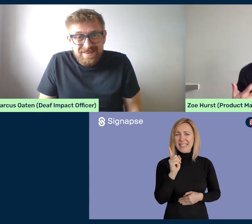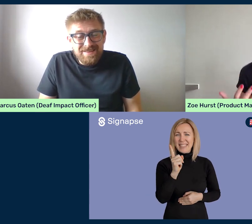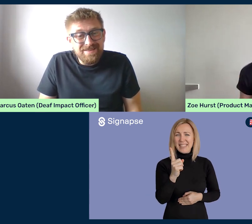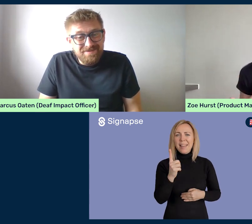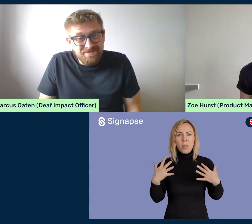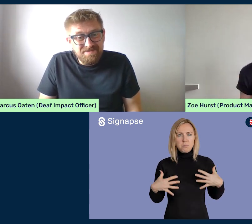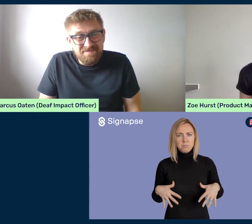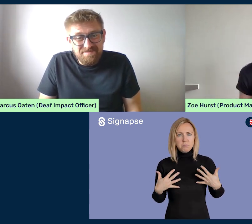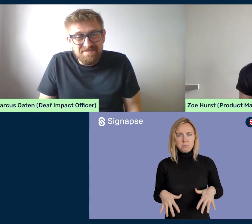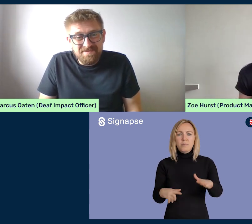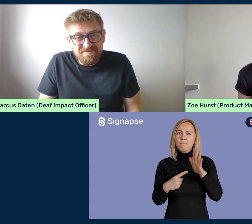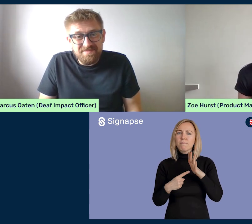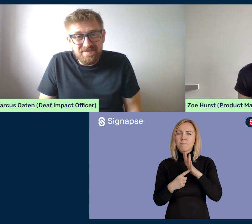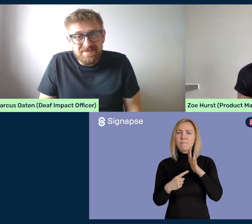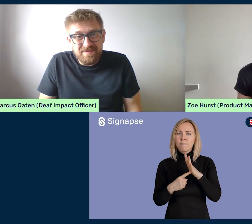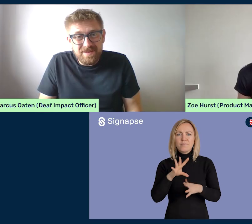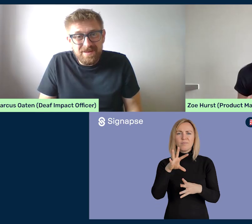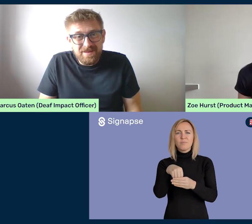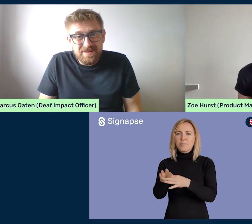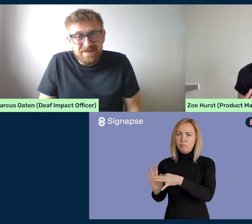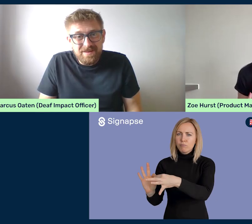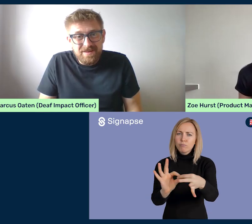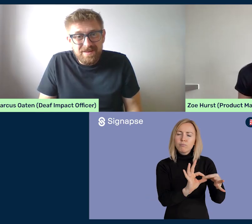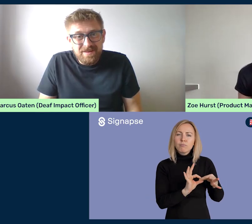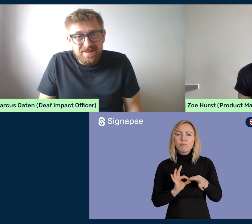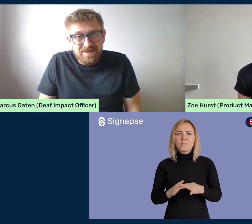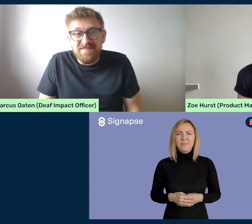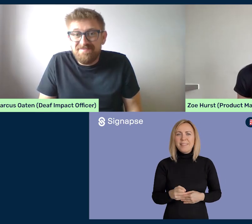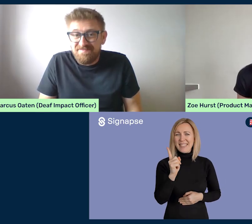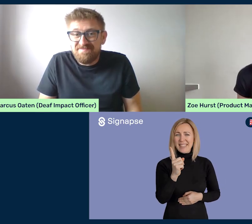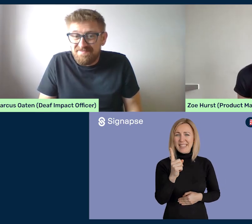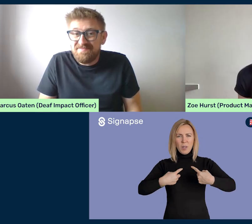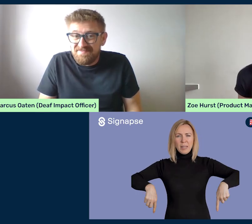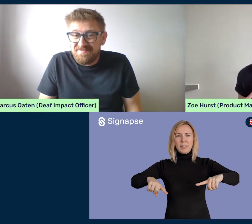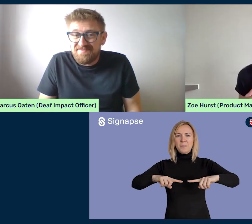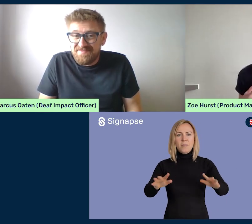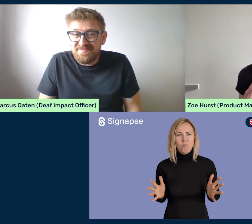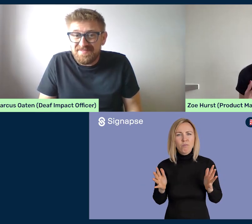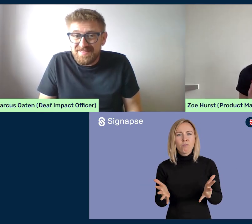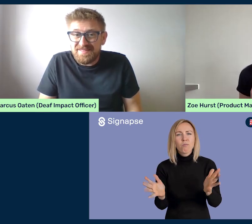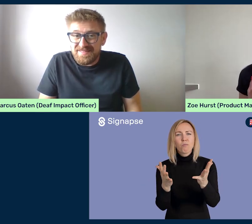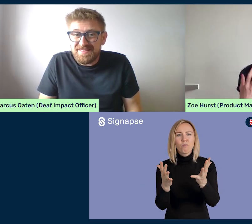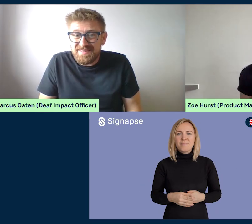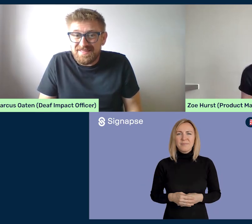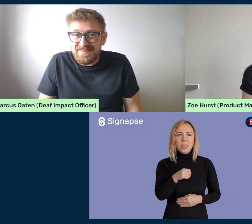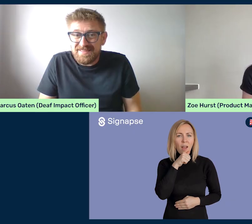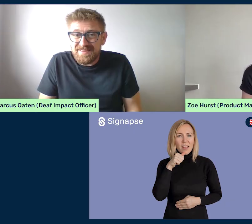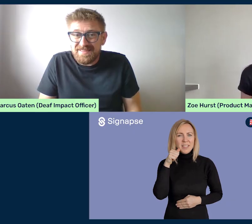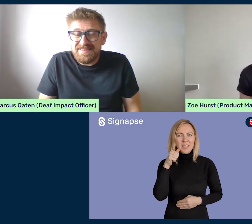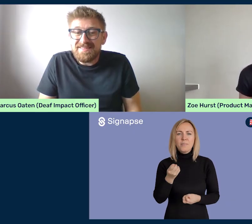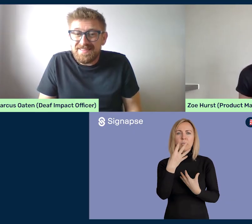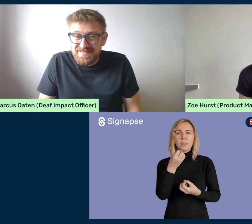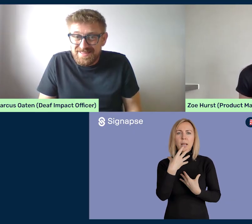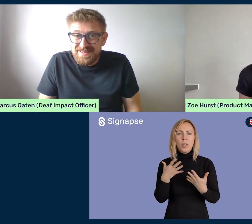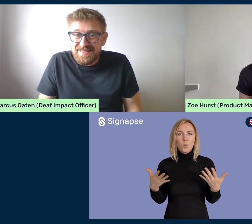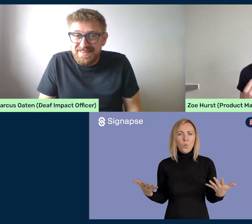become part of that feedback culture, and that's something we really, really encourage. So if it's nice feedback, if